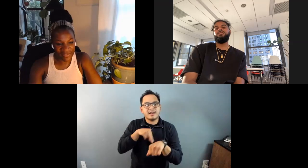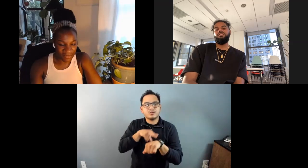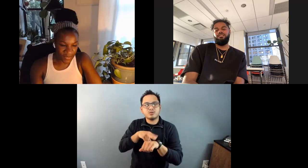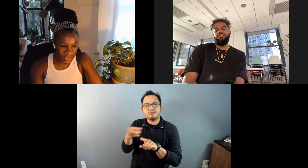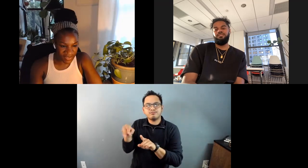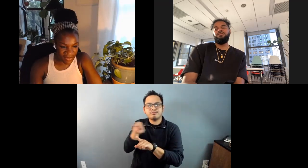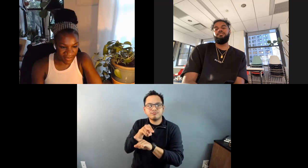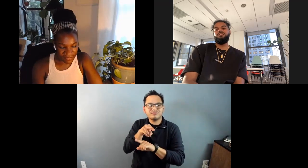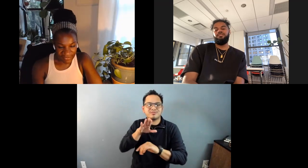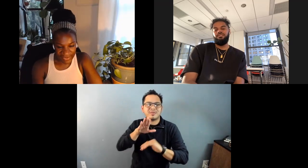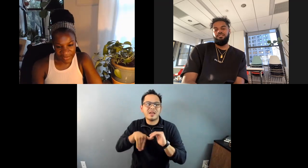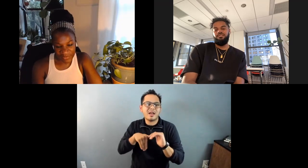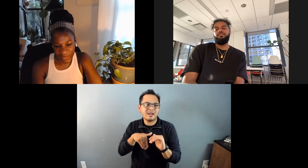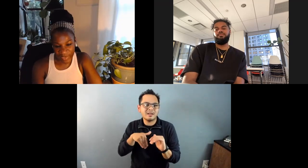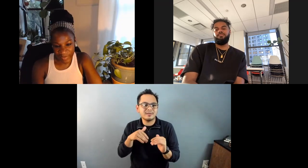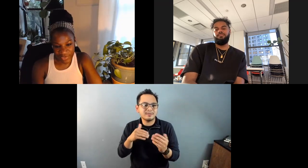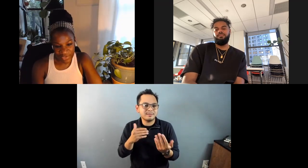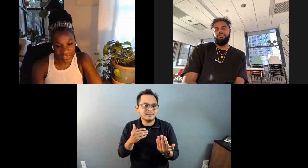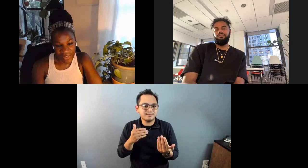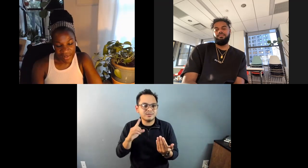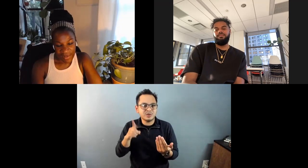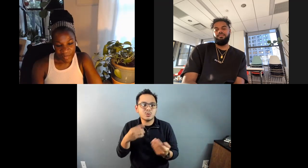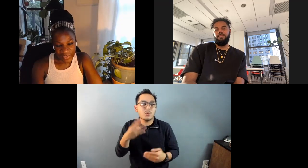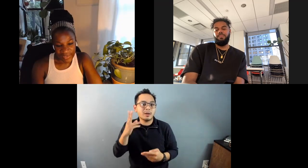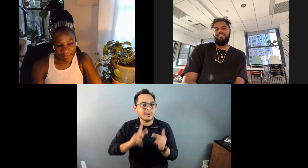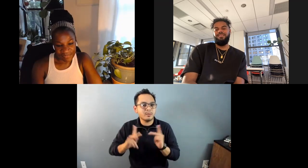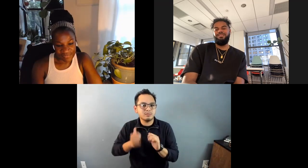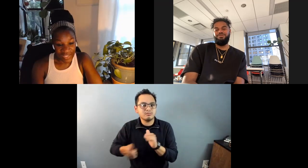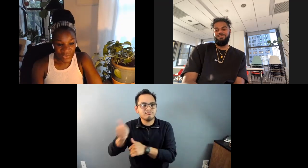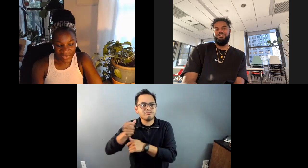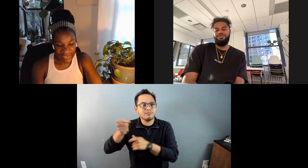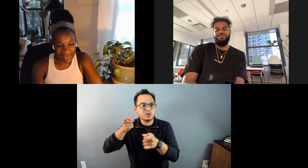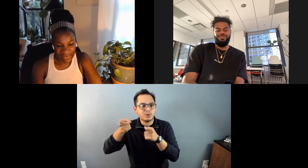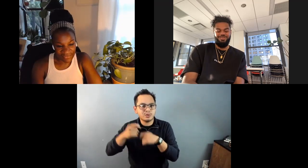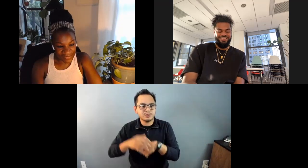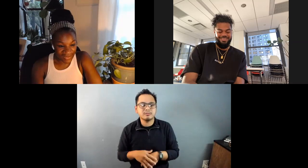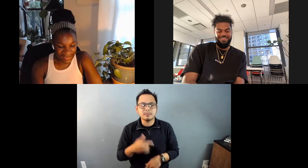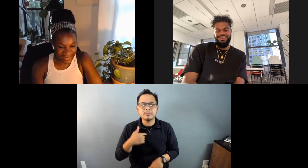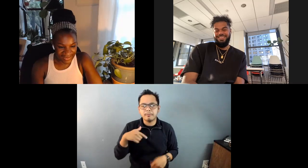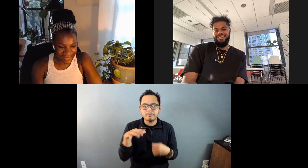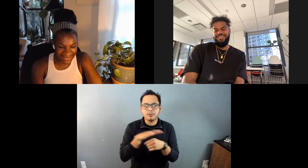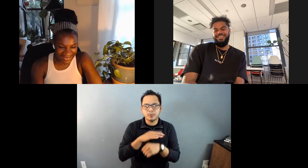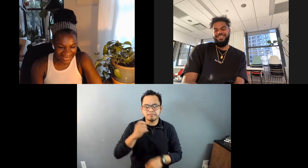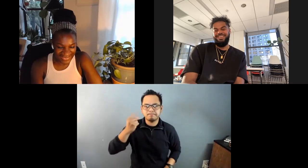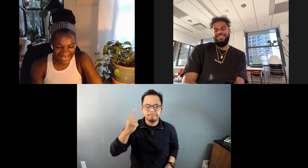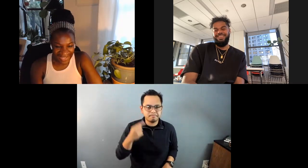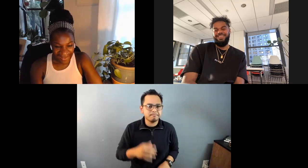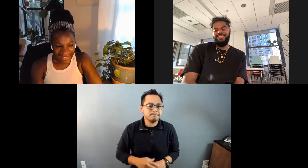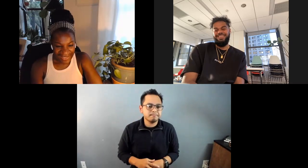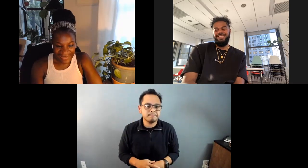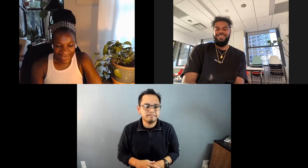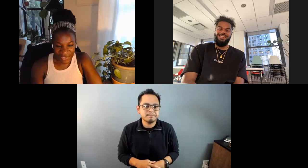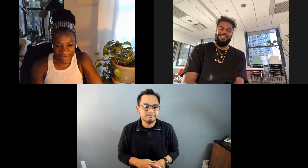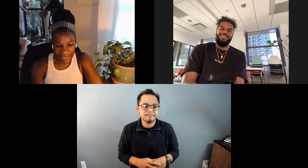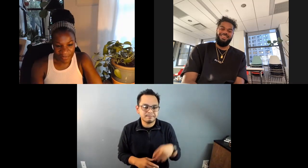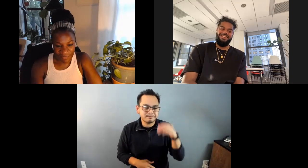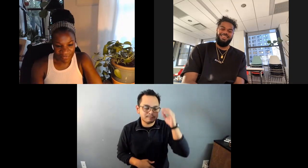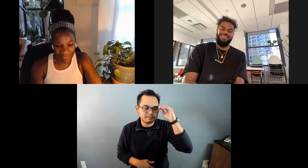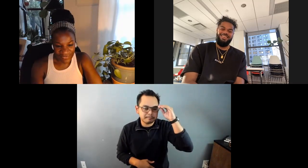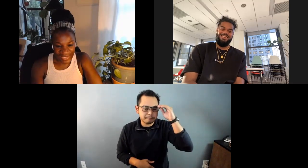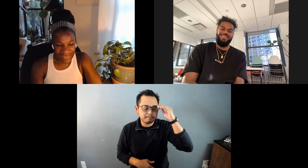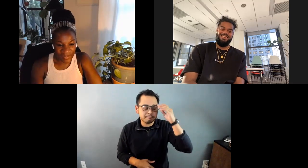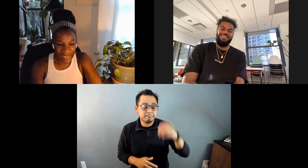always have Black and brown culture on my mind, Yeah. and it and like it not be separate. Like it's weird. Like